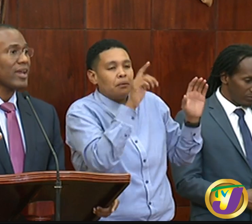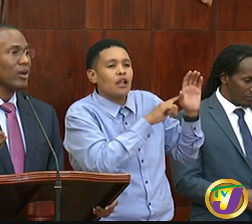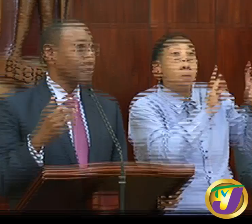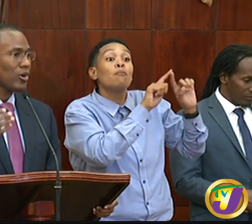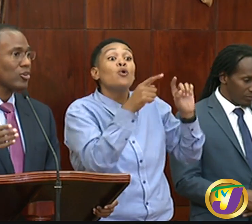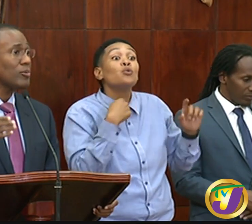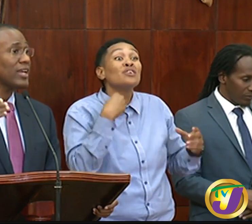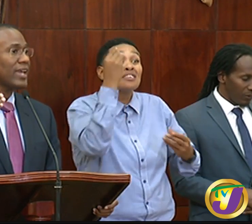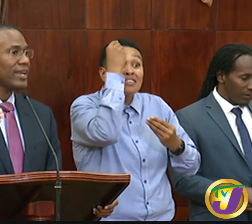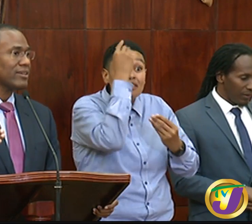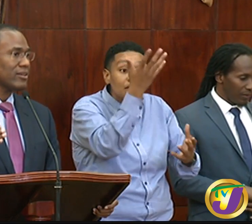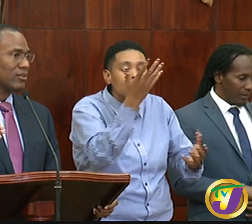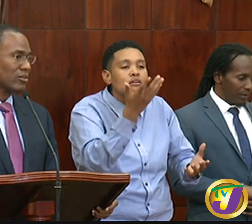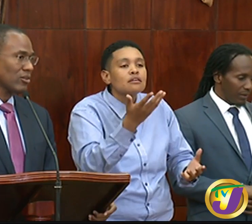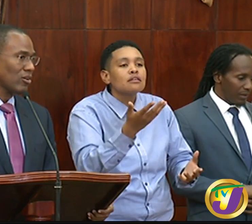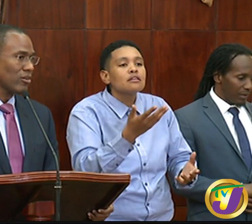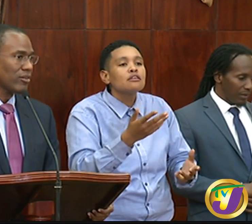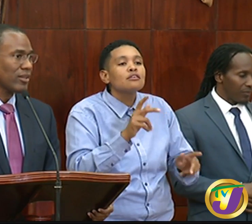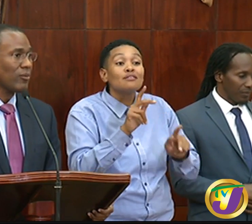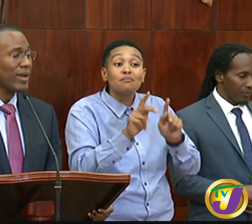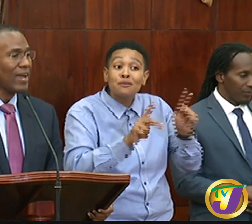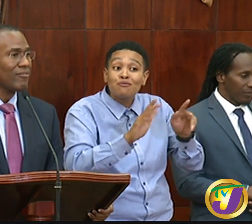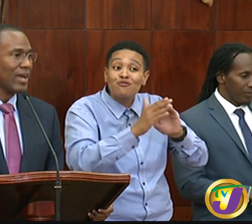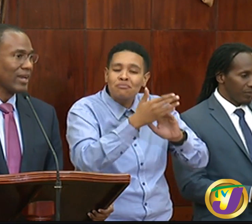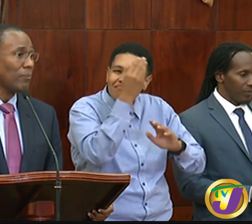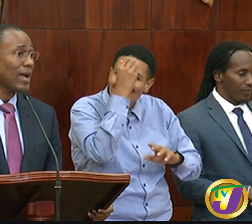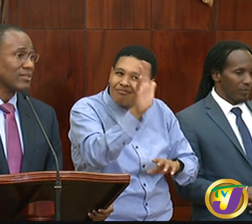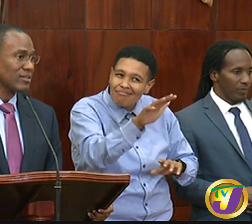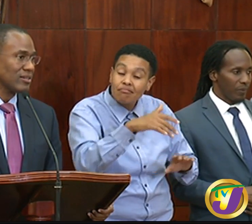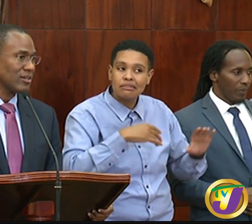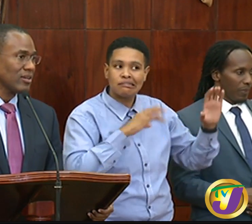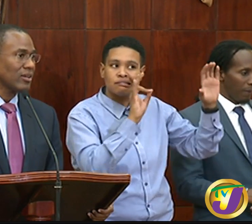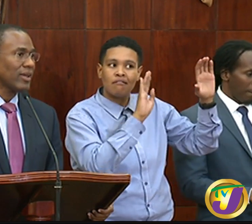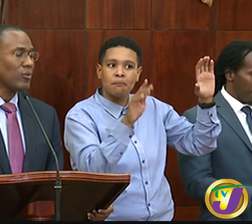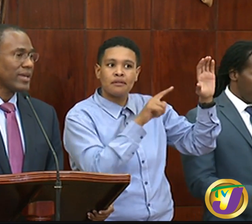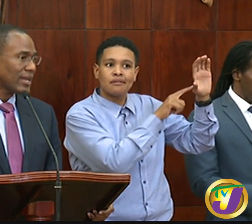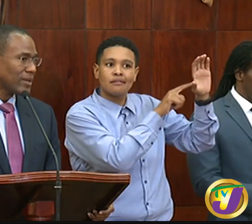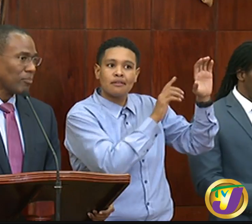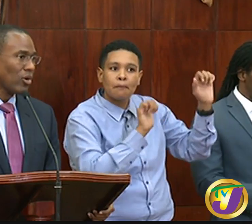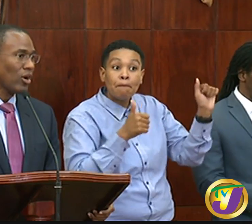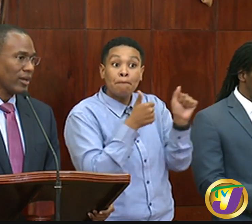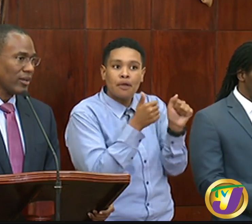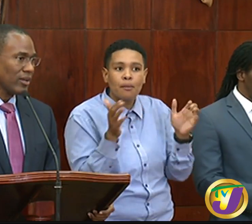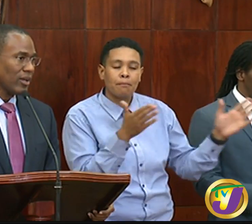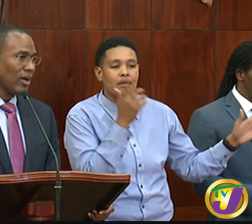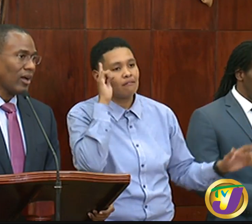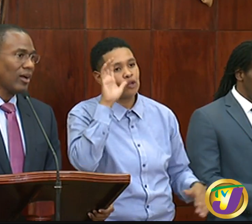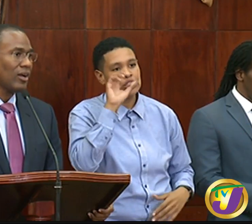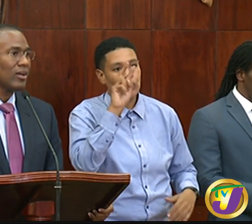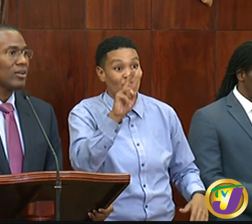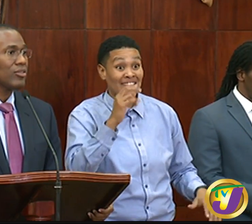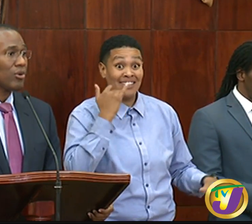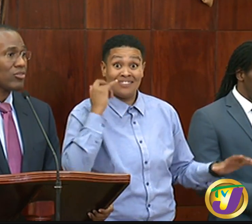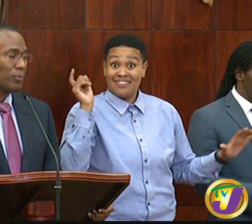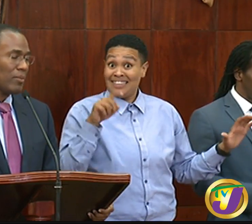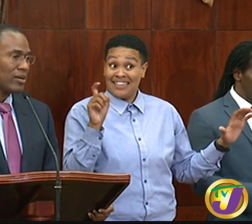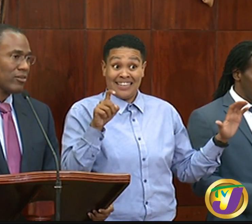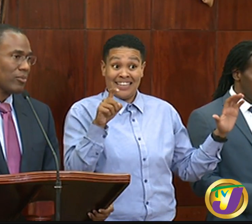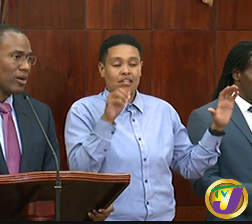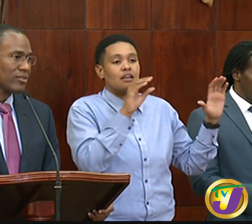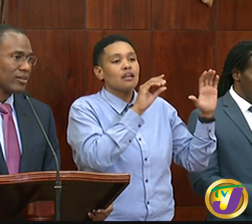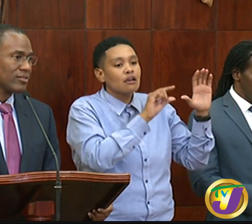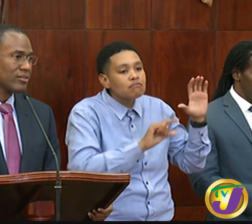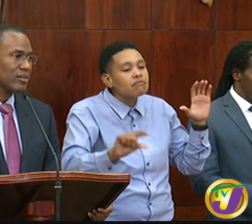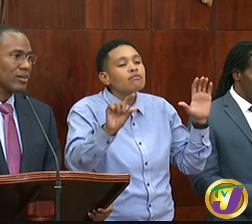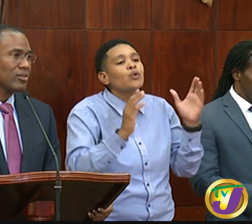But we're saying up front, communicating to the country that we have that capacity that we can deploy through a